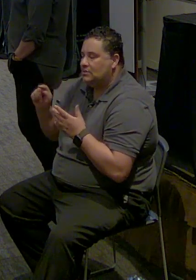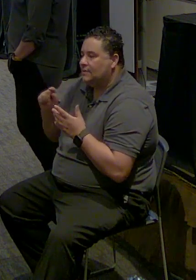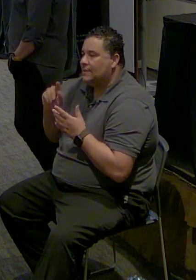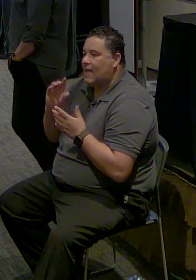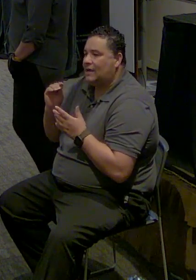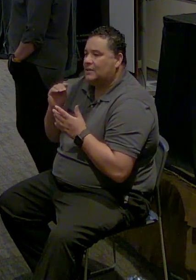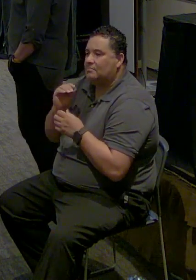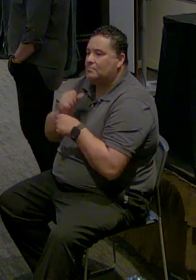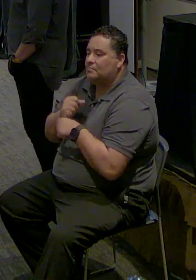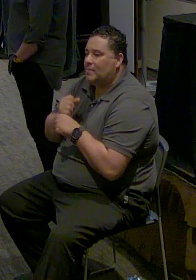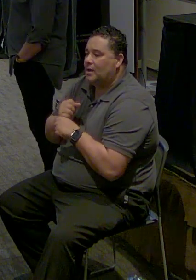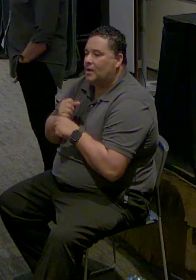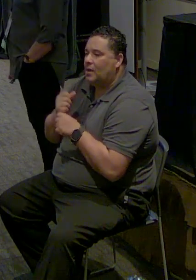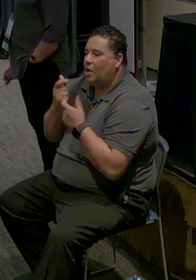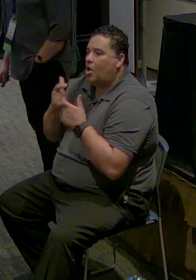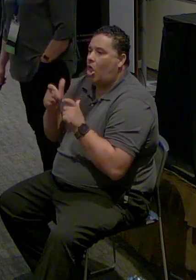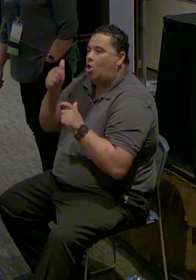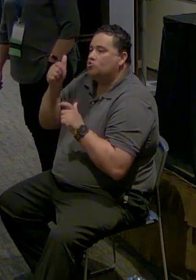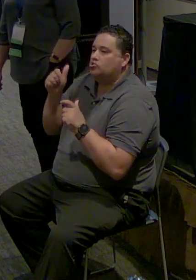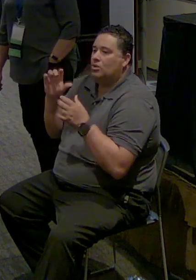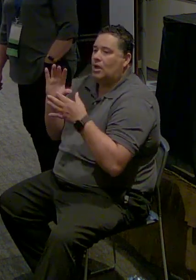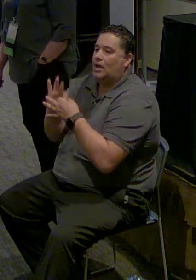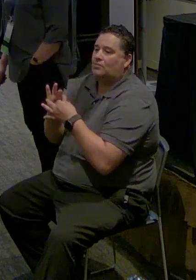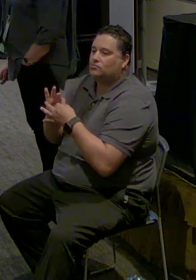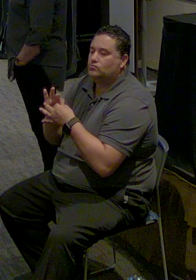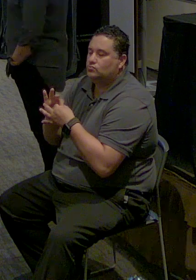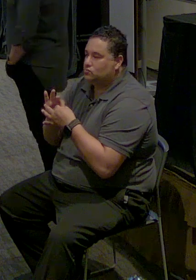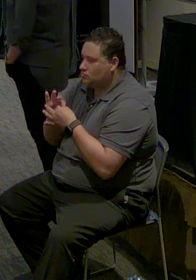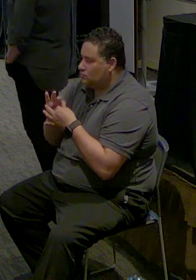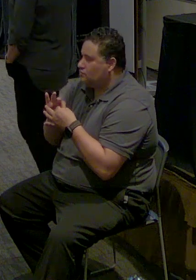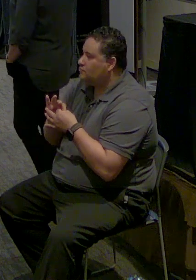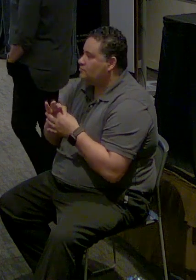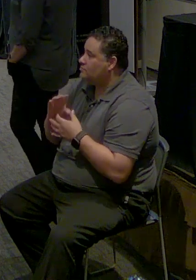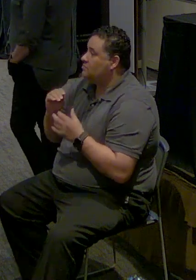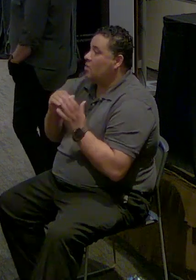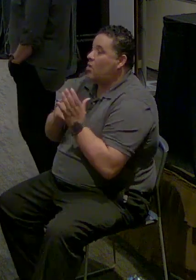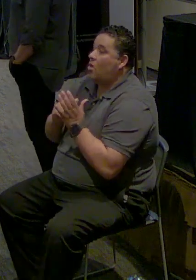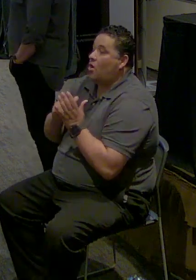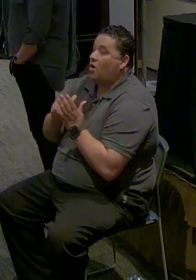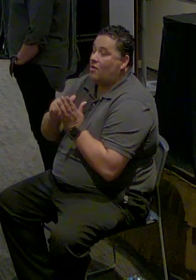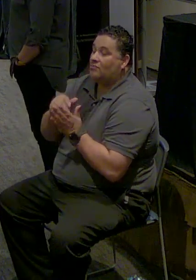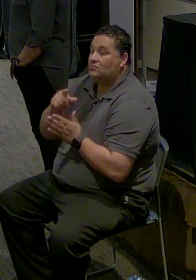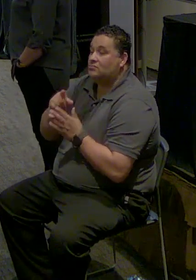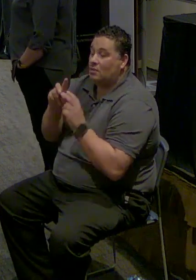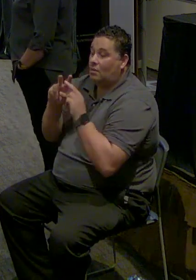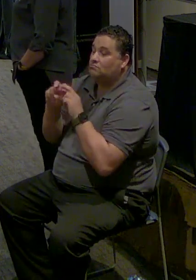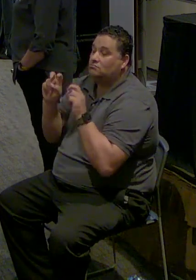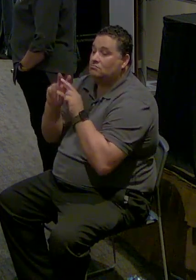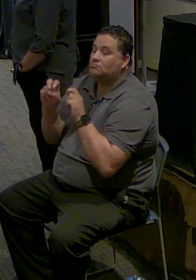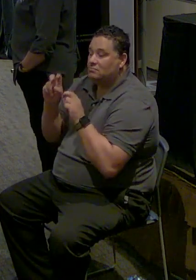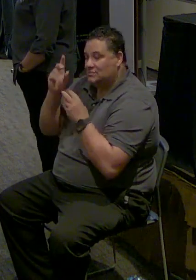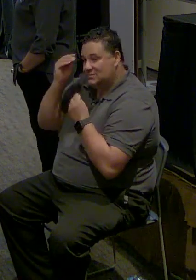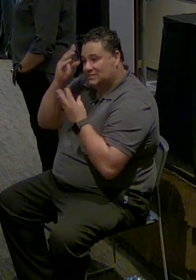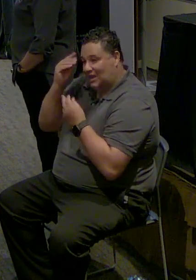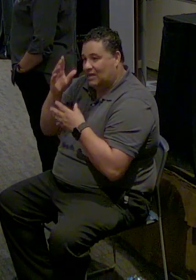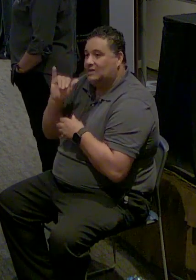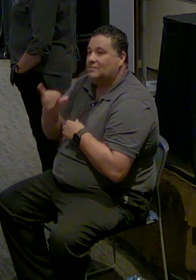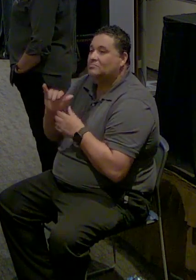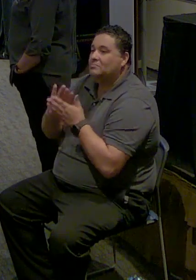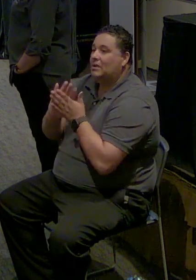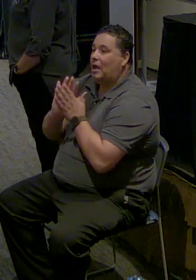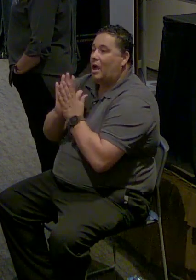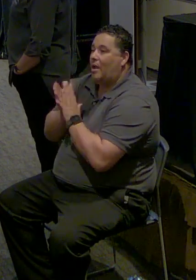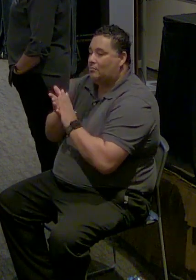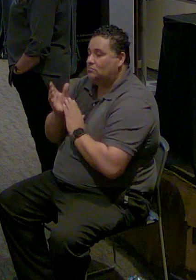and making a larger connection. And oftentimes, when you analyze data, it becomes or can